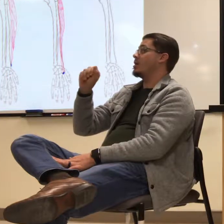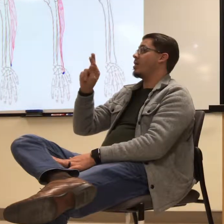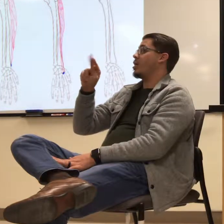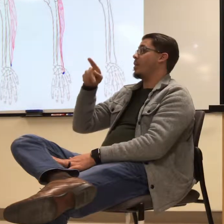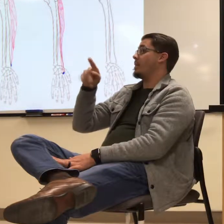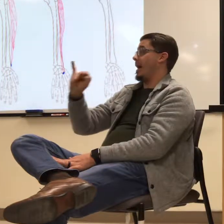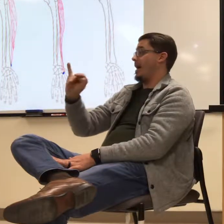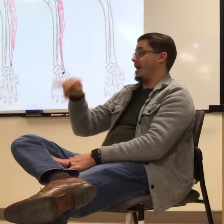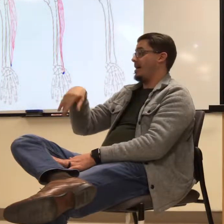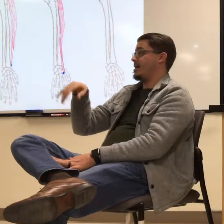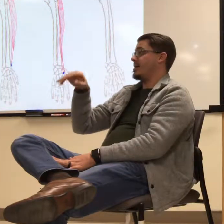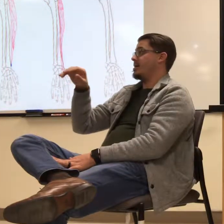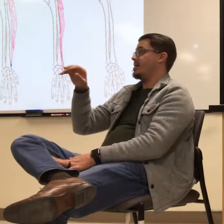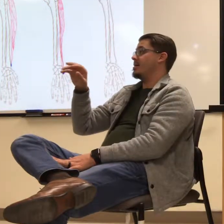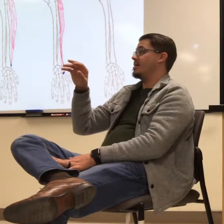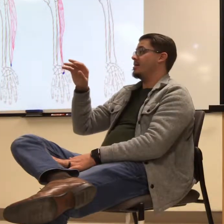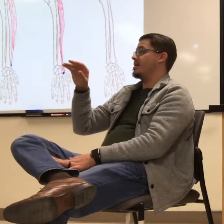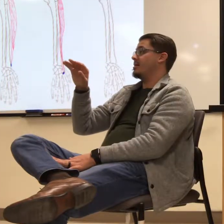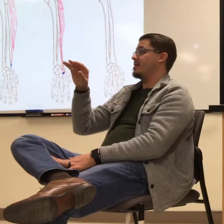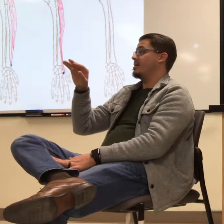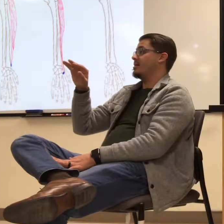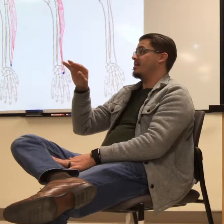carpi